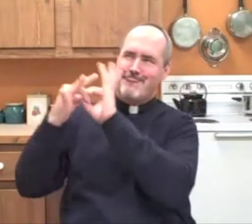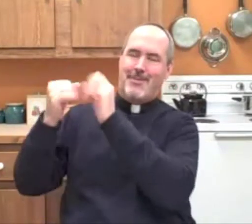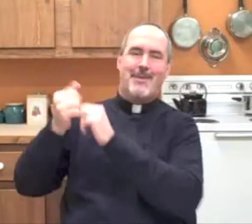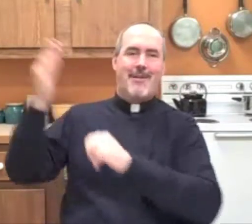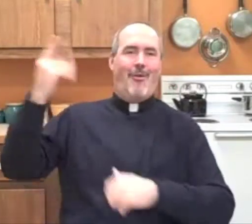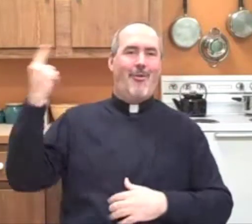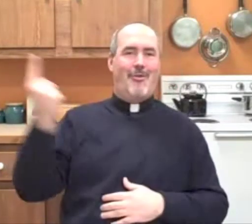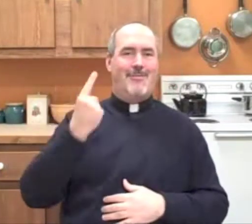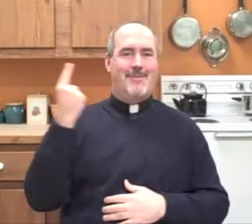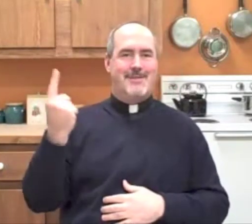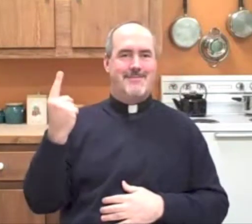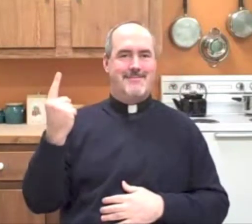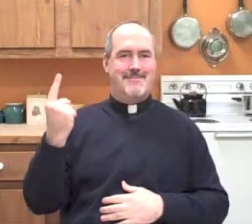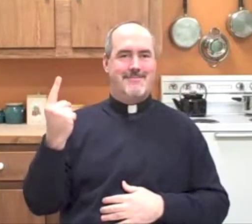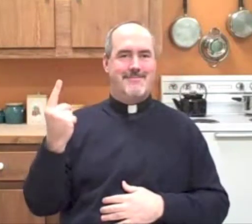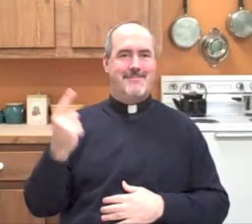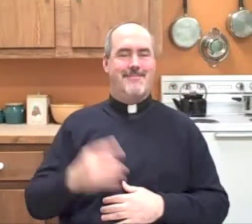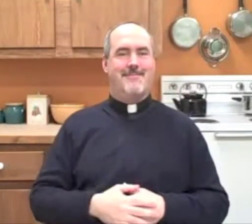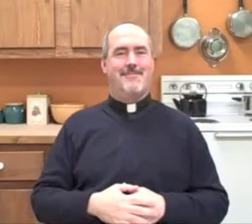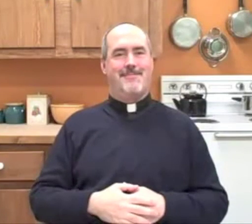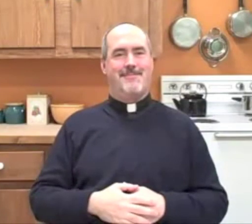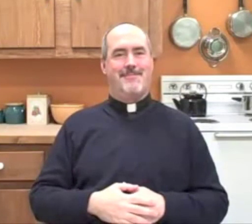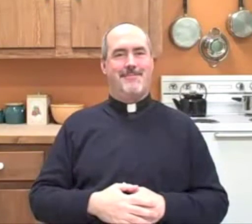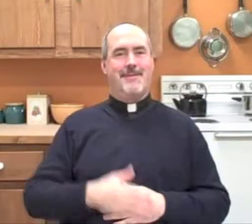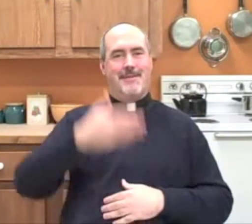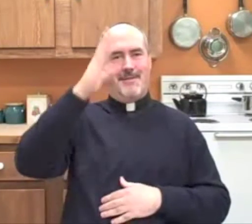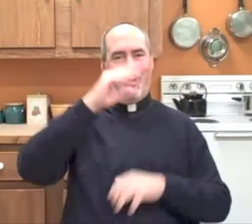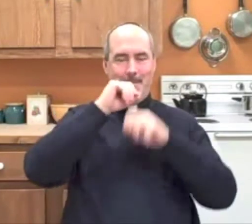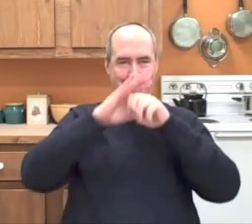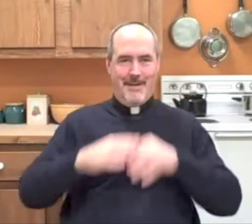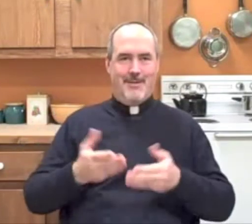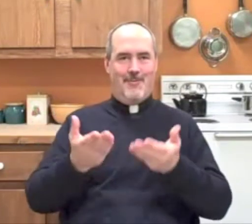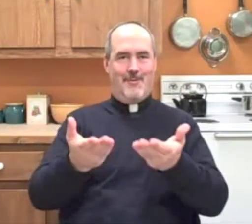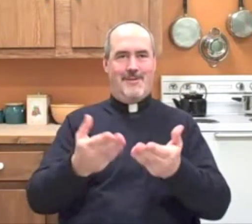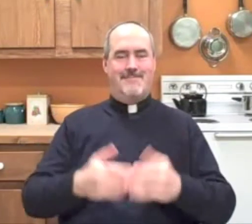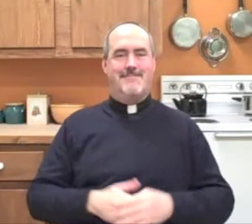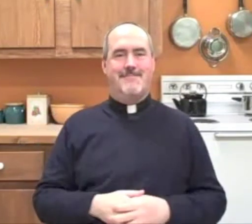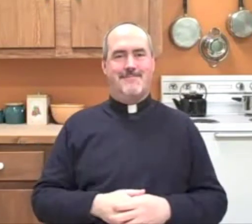so that we can stay connected with him always. God bless you.